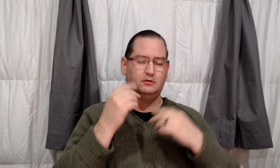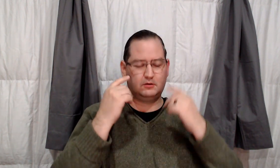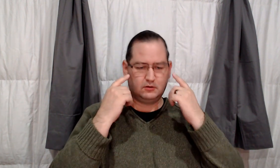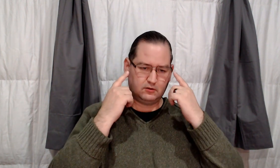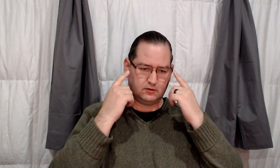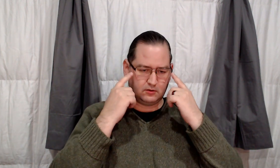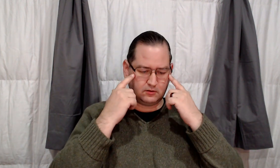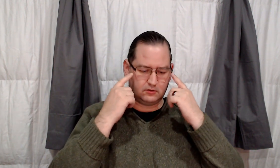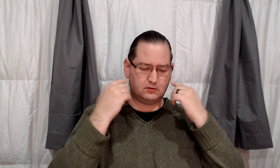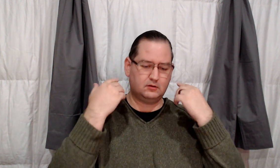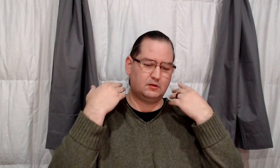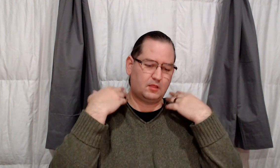completely they just won't work.